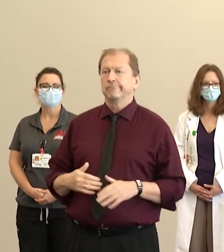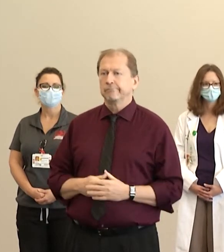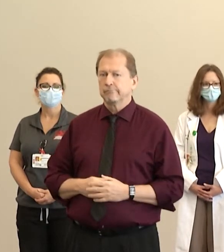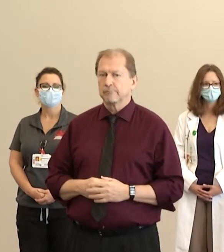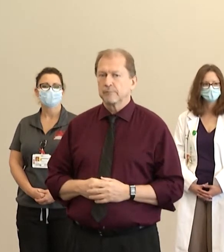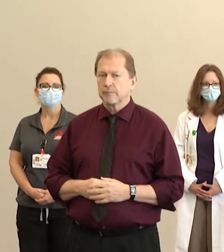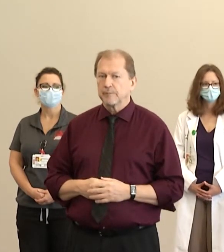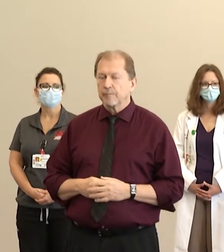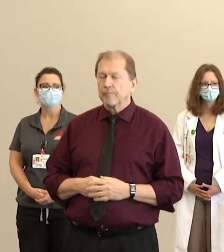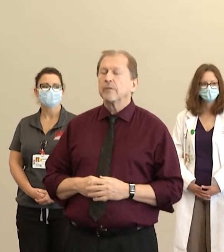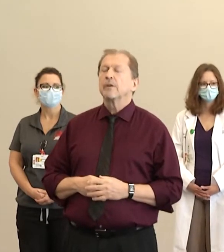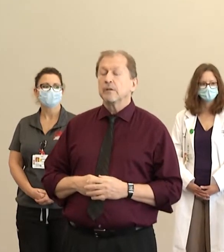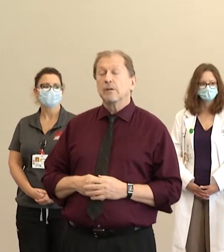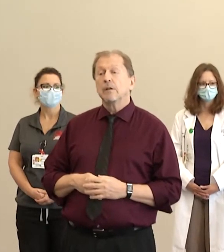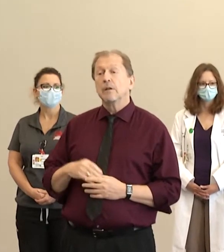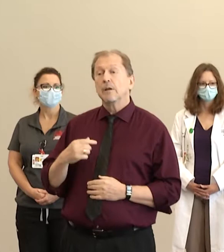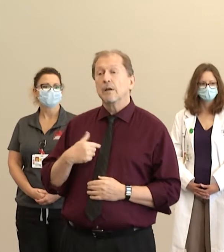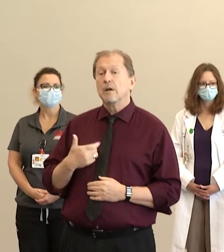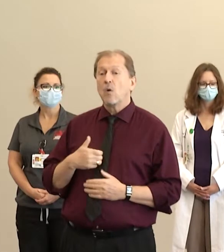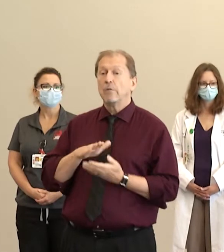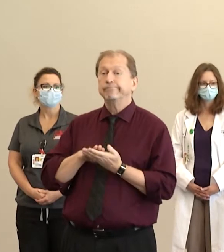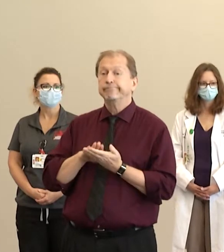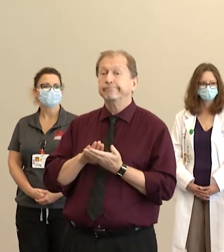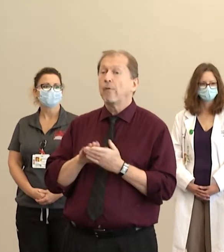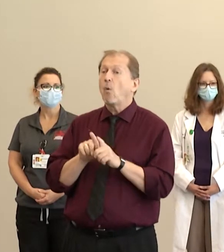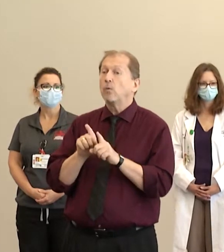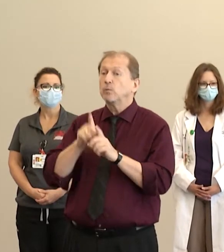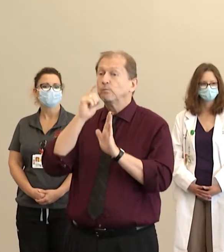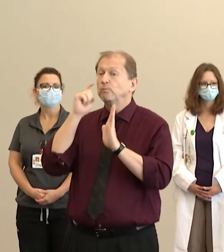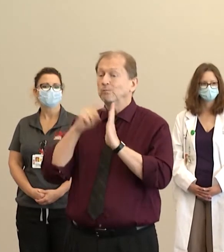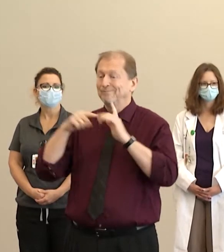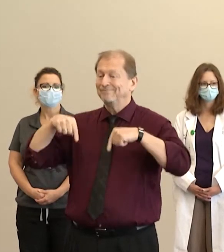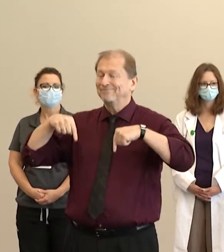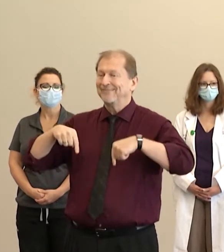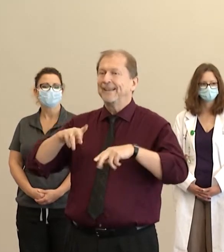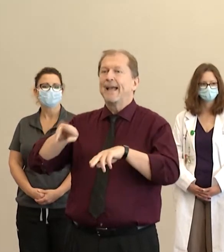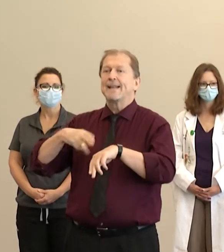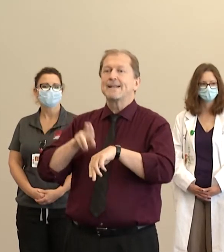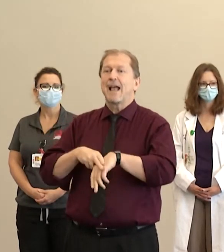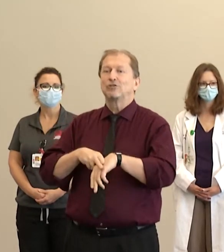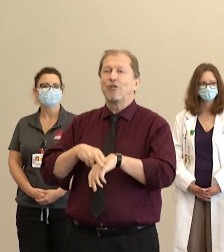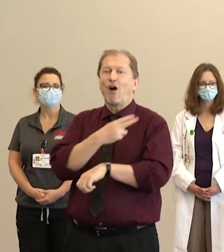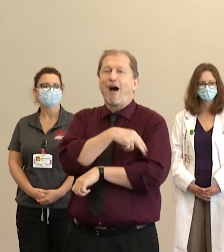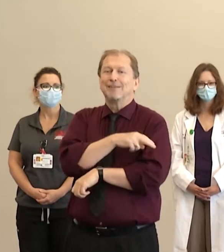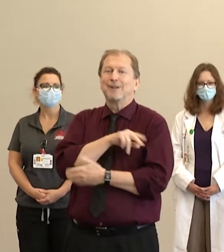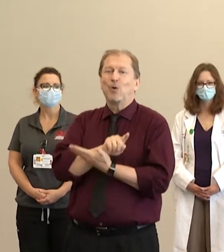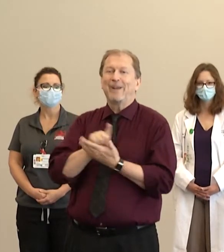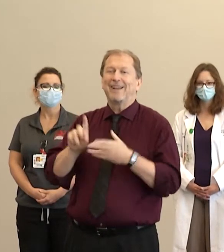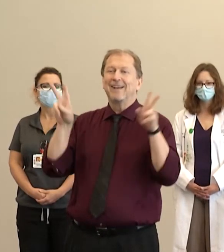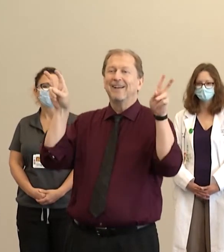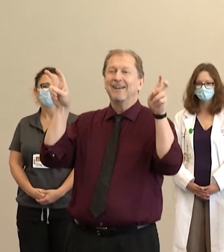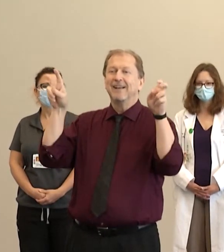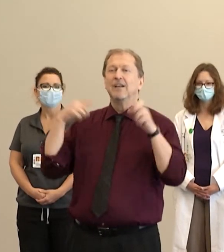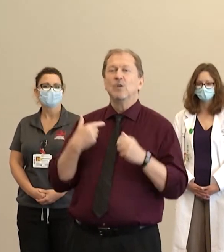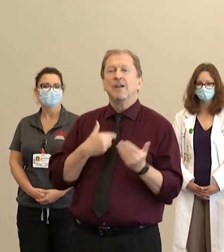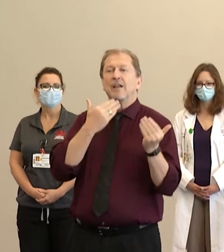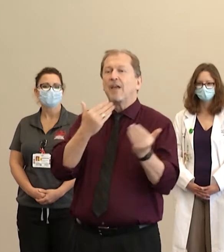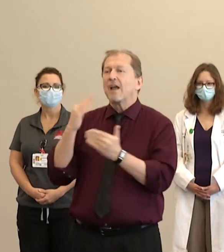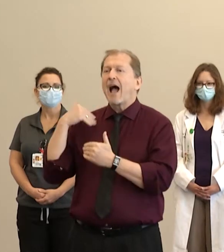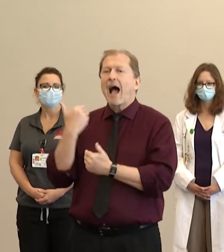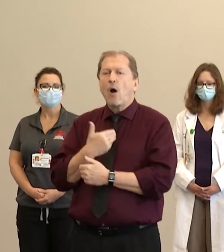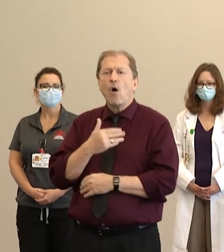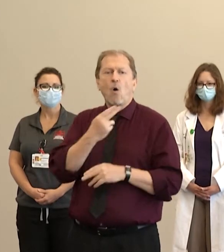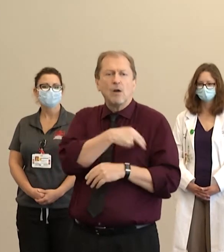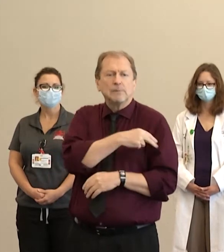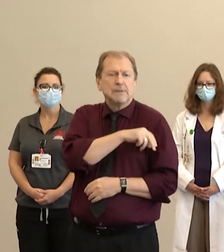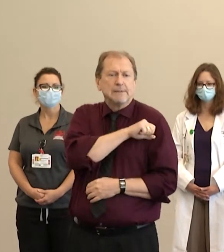In closing, I'd like to acknowledge that this is National Hospitals Week. We're grateful for our healthcare workers and our hospital staff